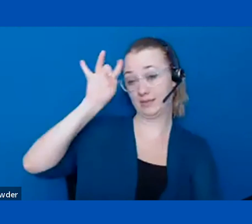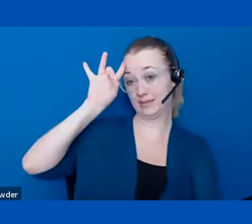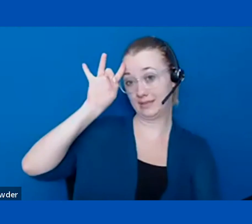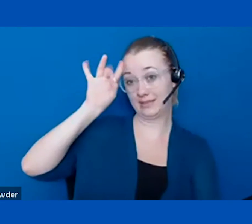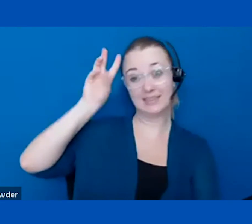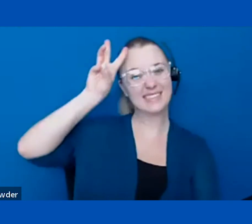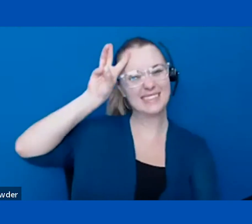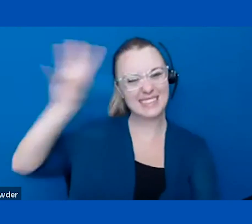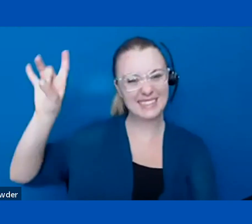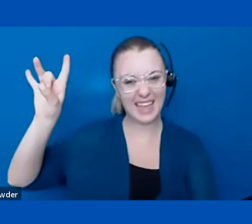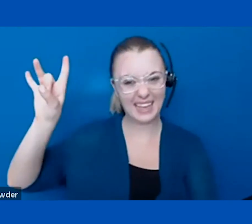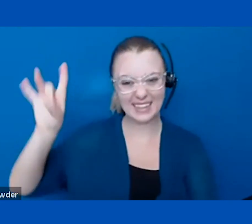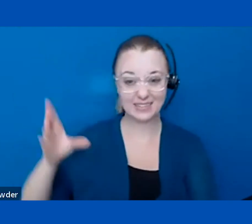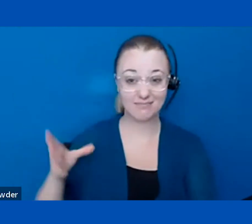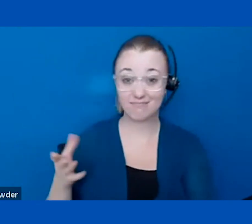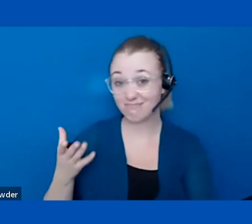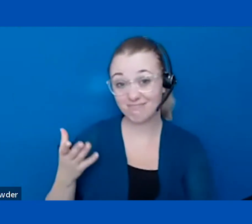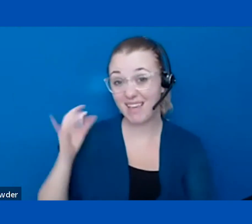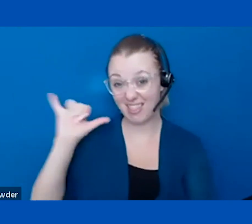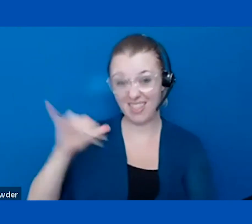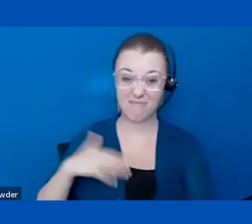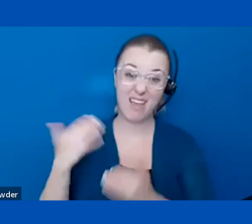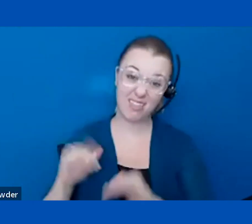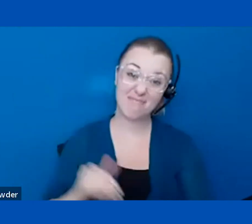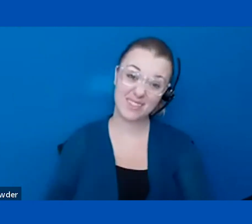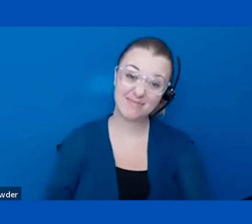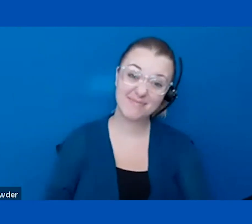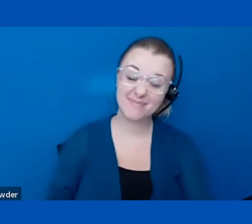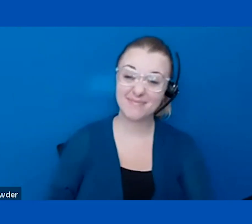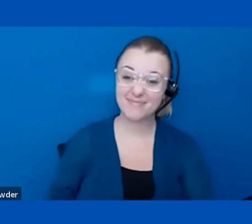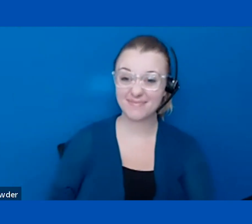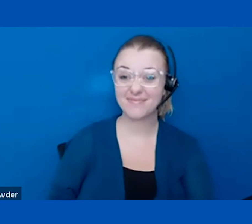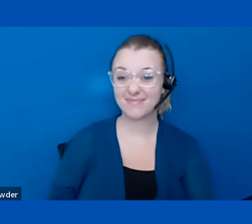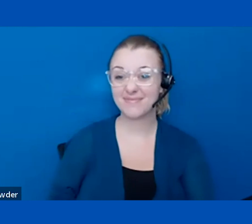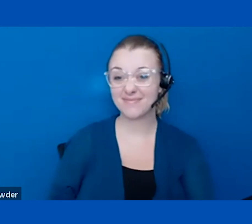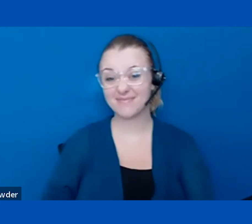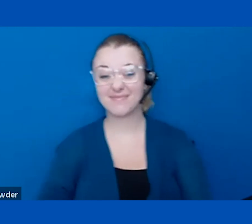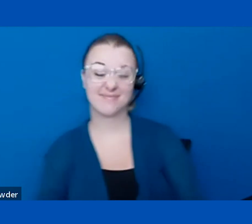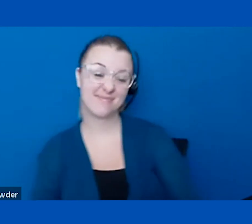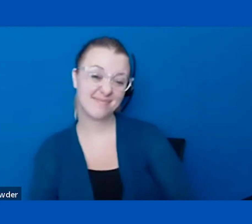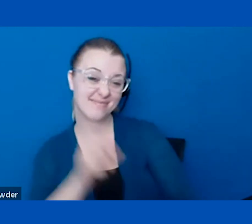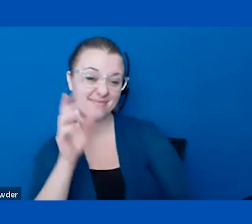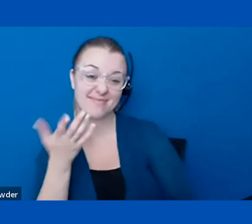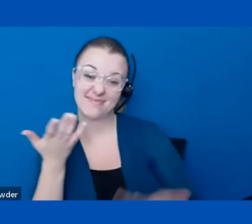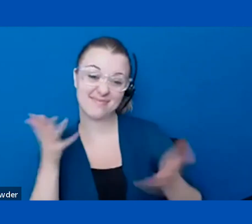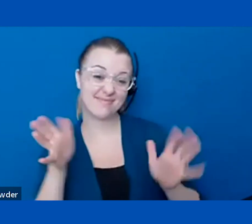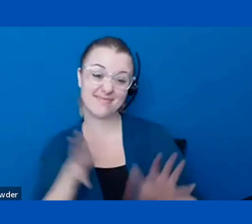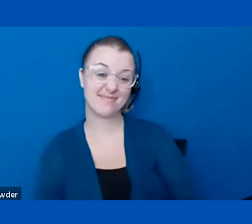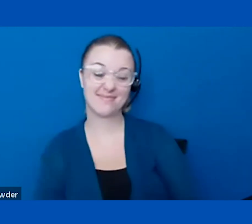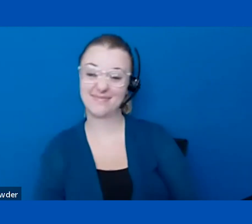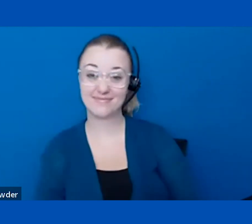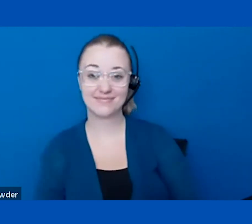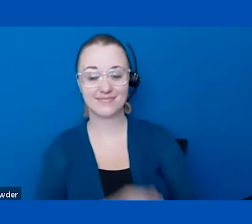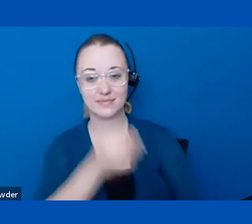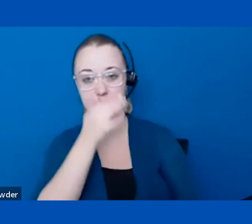not gonna happen. the growth So, limitation. That's awesome. And see,